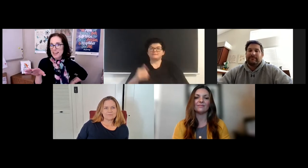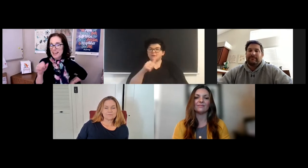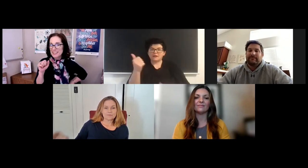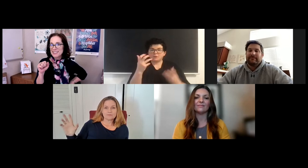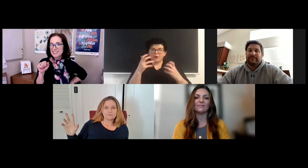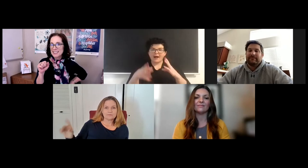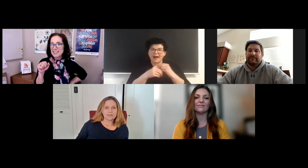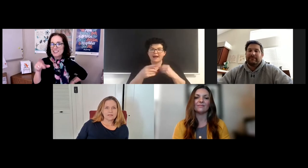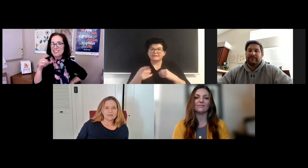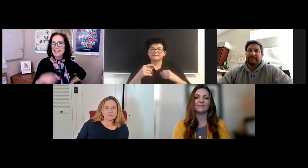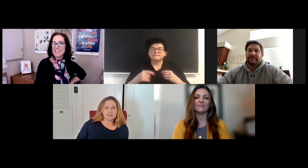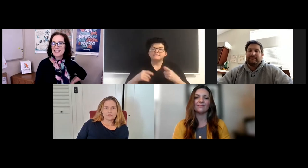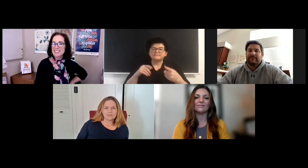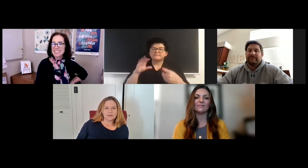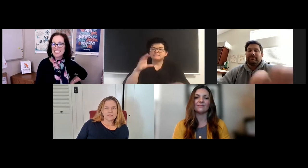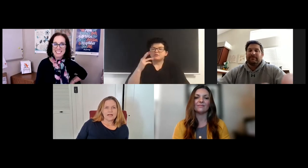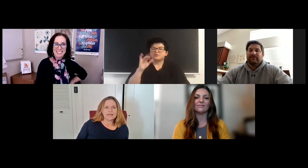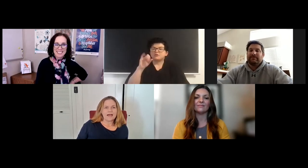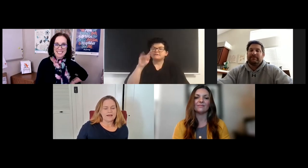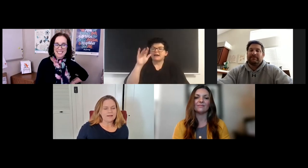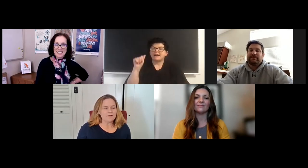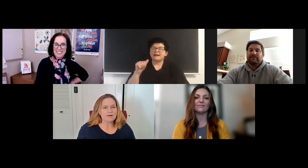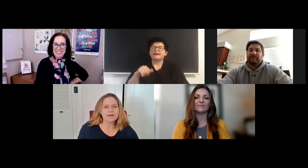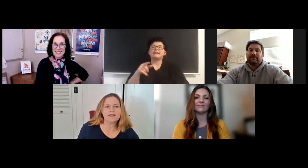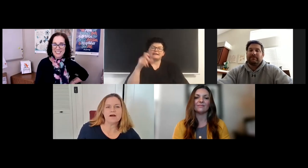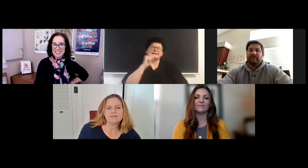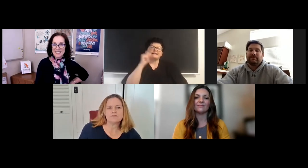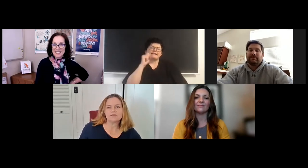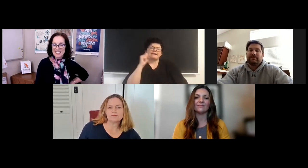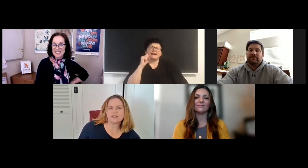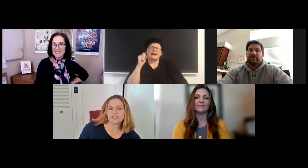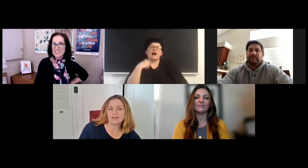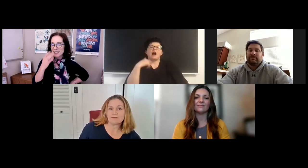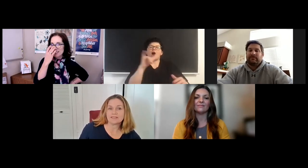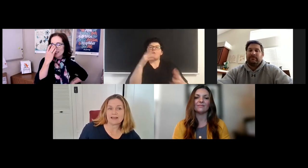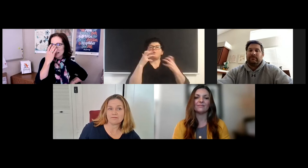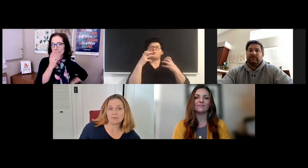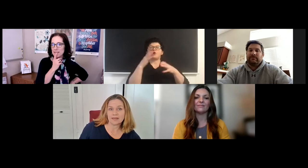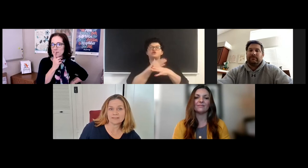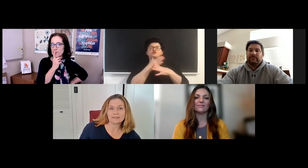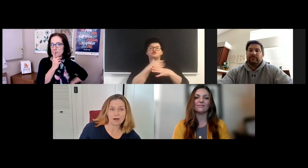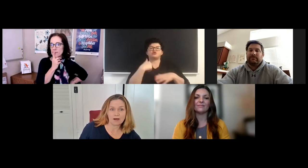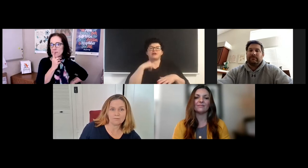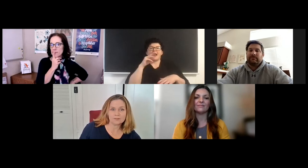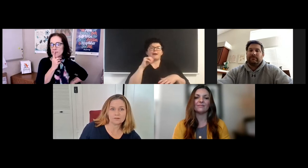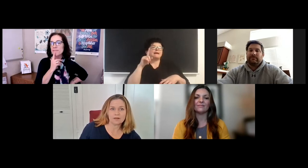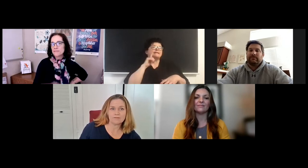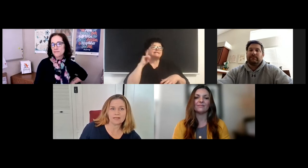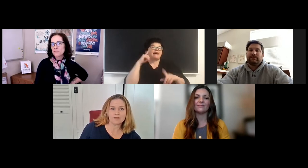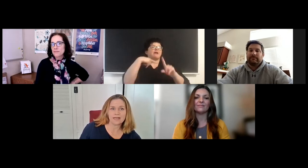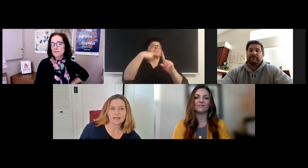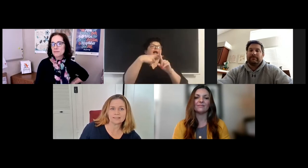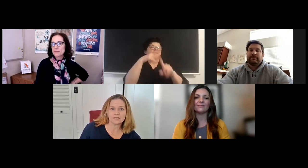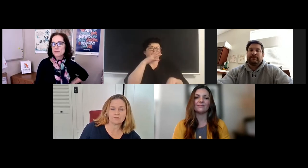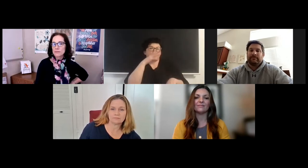want to add anything? Christiana? Sure. Yeah. I would also first want to share that I'm a deaf plus mom. So if